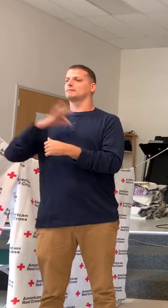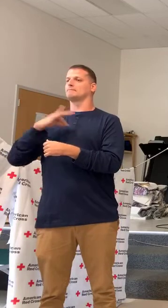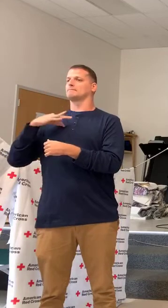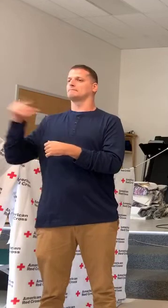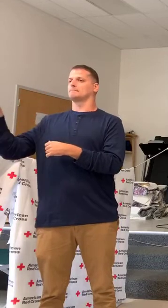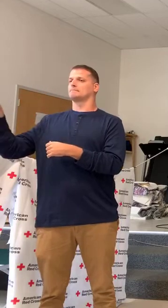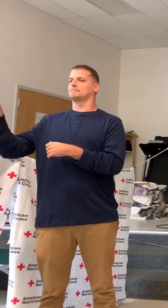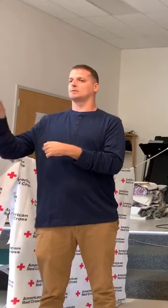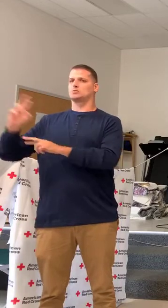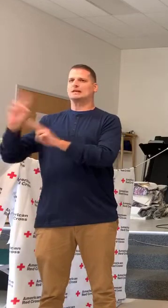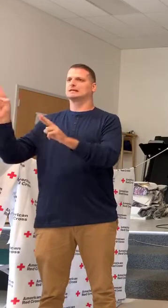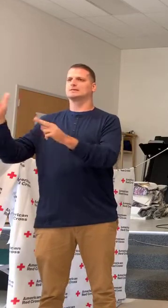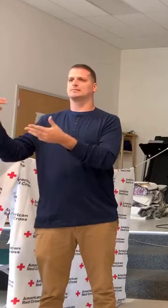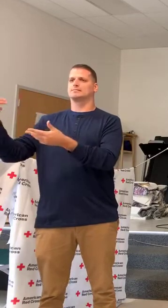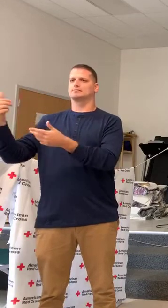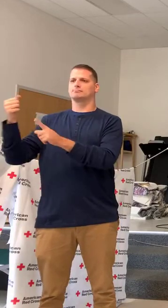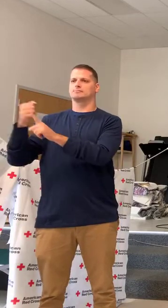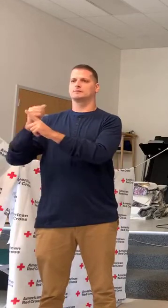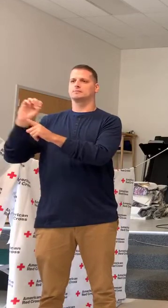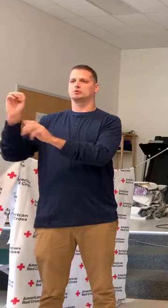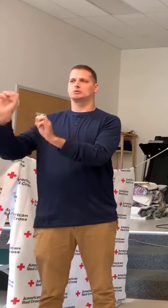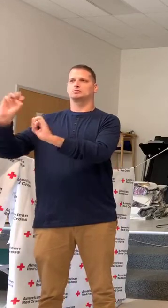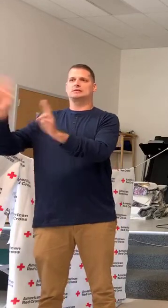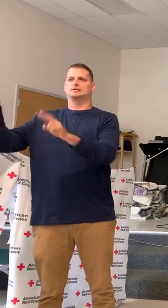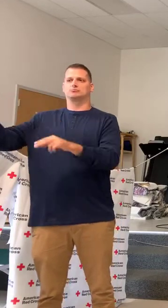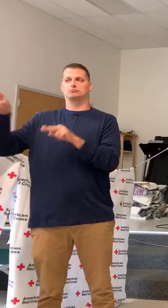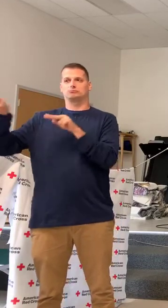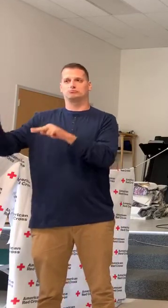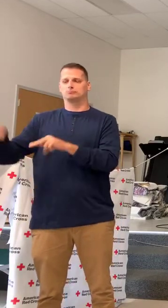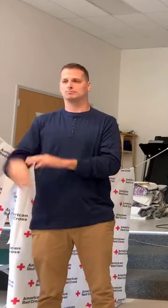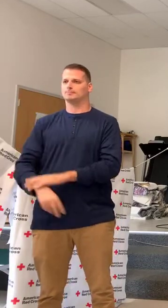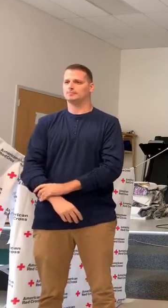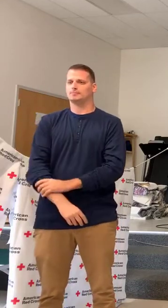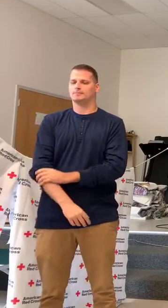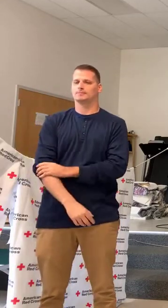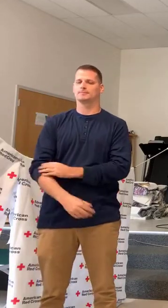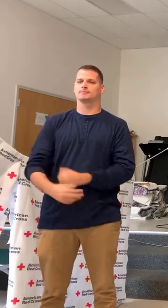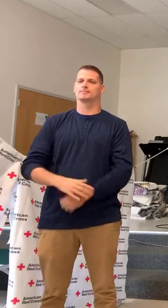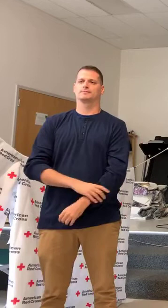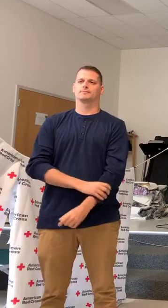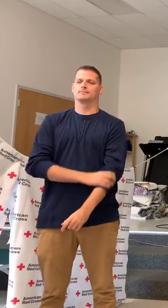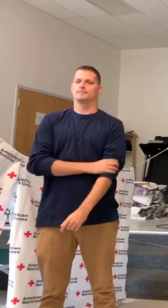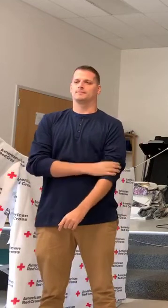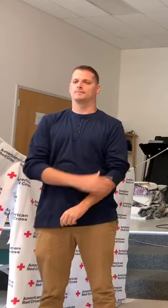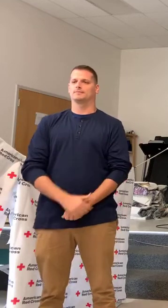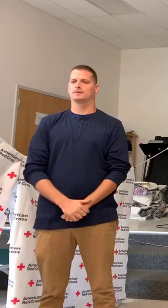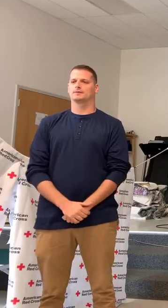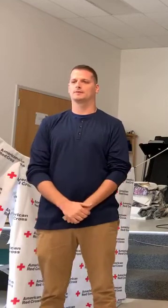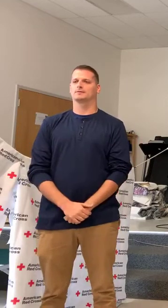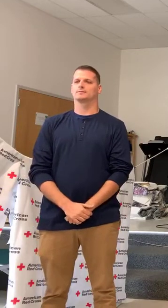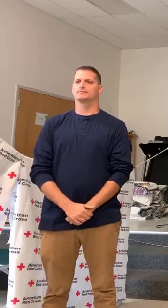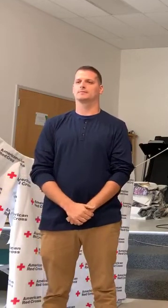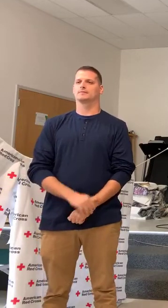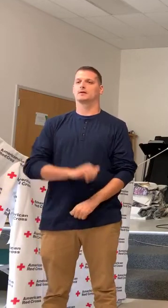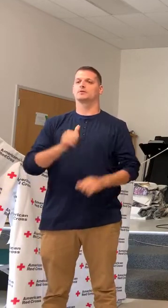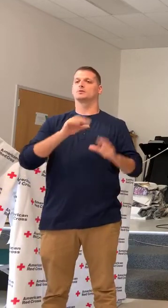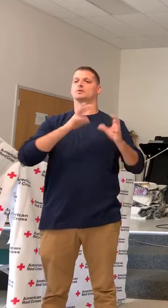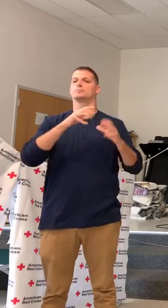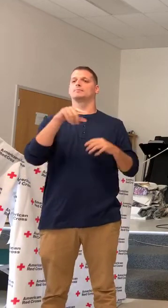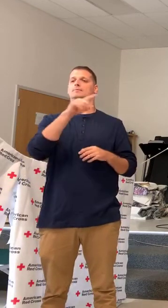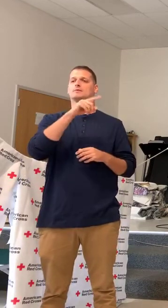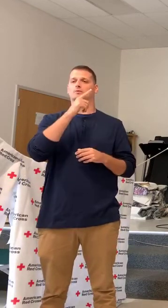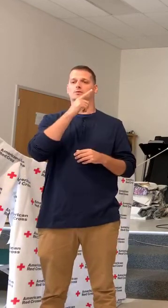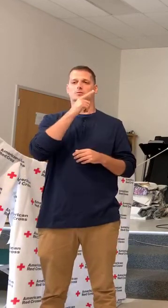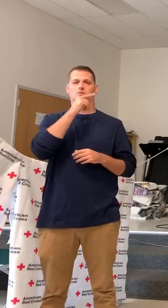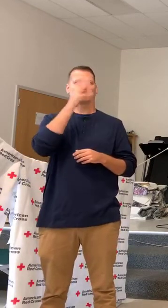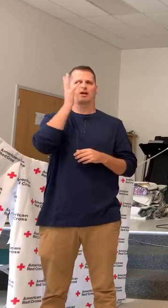us, but we were able to get those local resources back ready for that next start. The other group we worked with real closely was the state